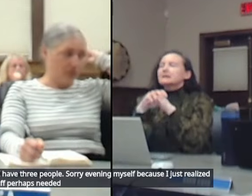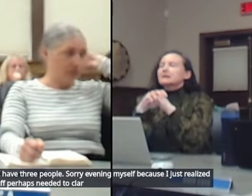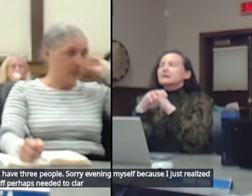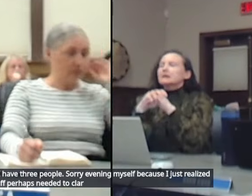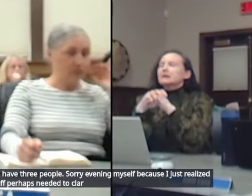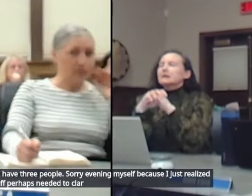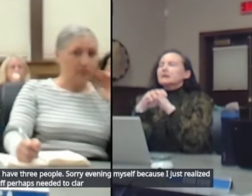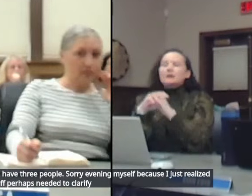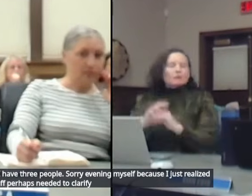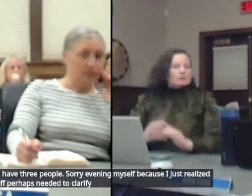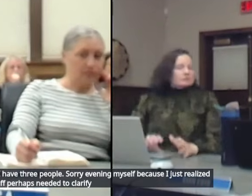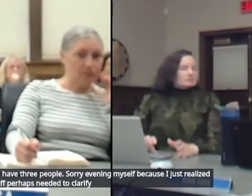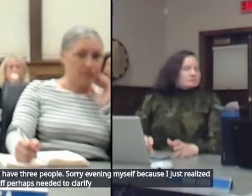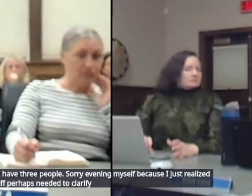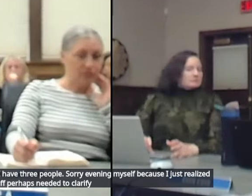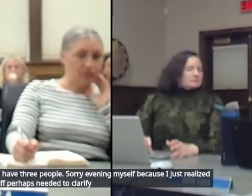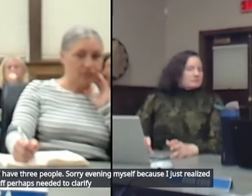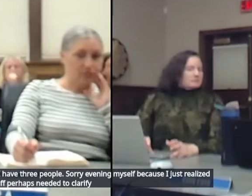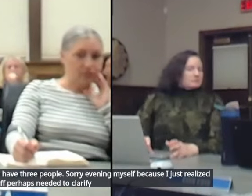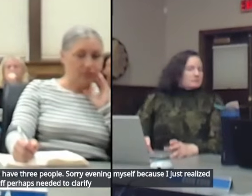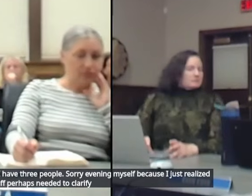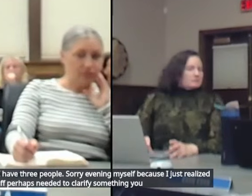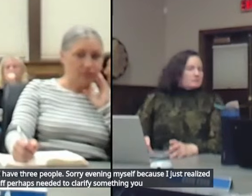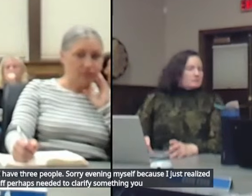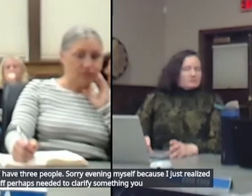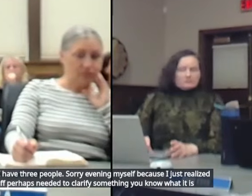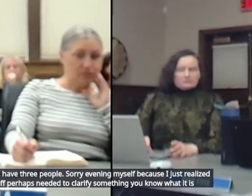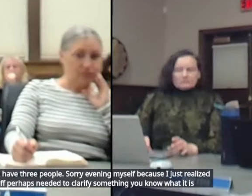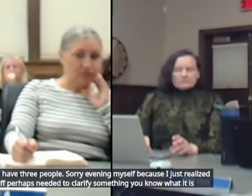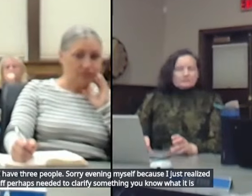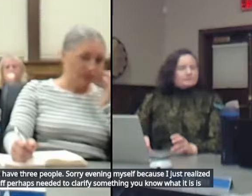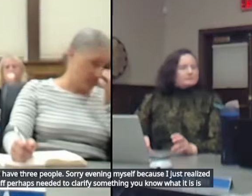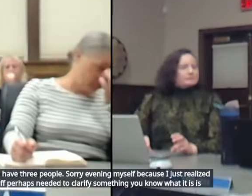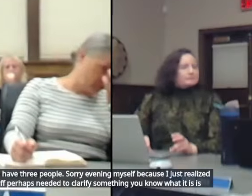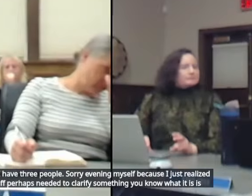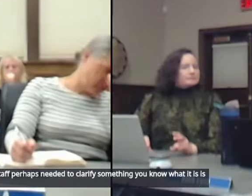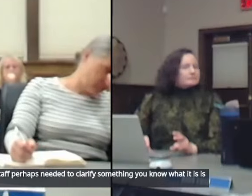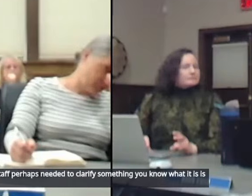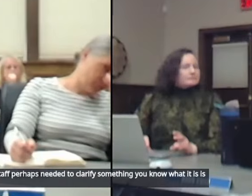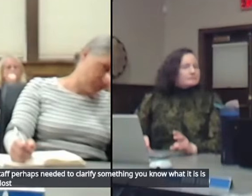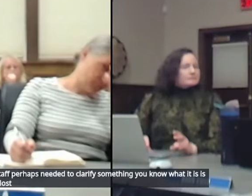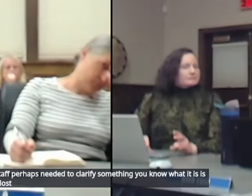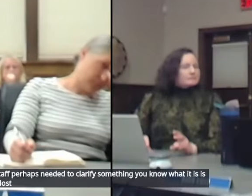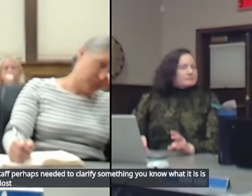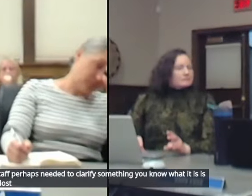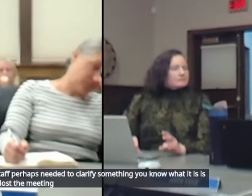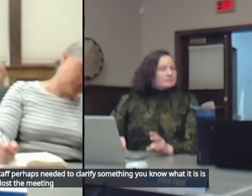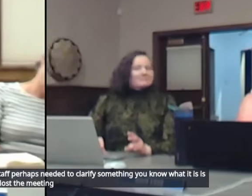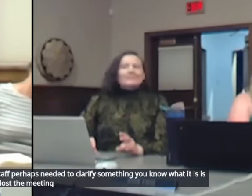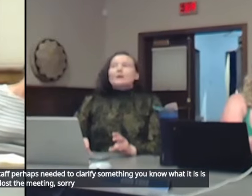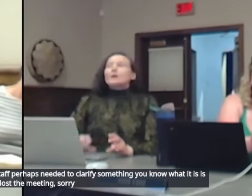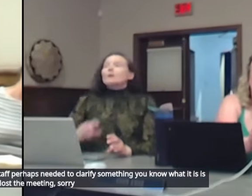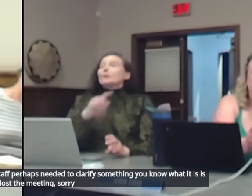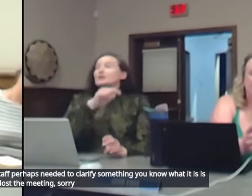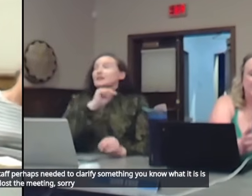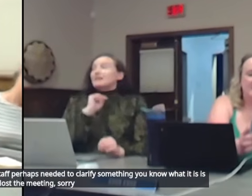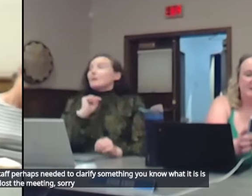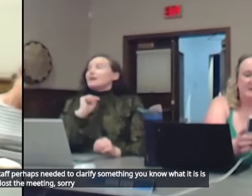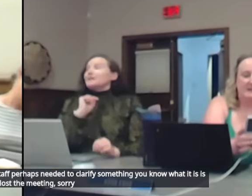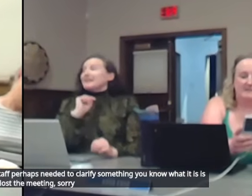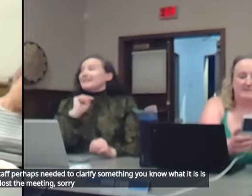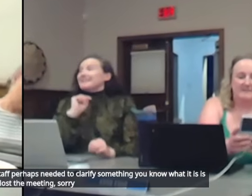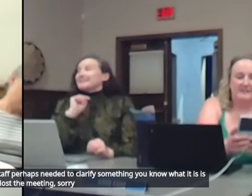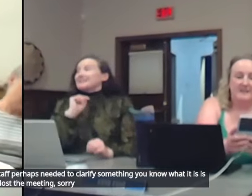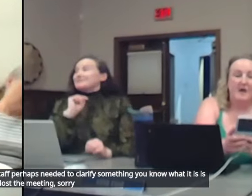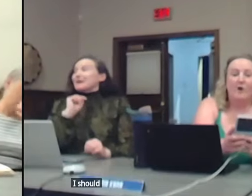more. Oh, you know what it is? It's because I lost connectivity, sorry. I should have